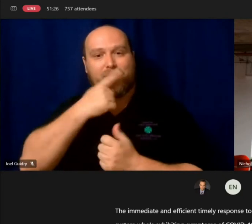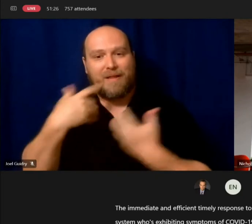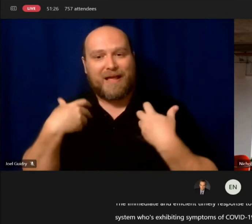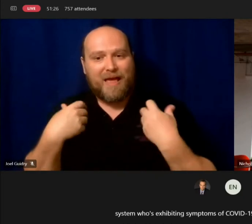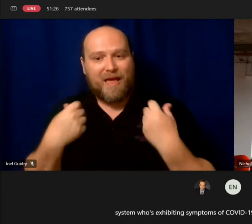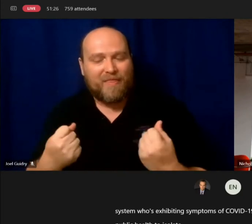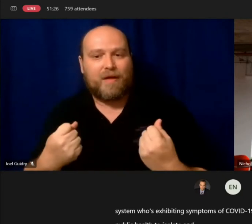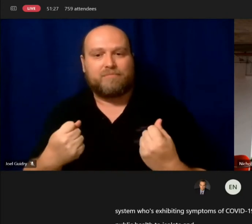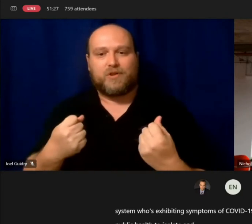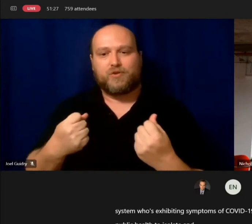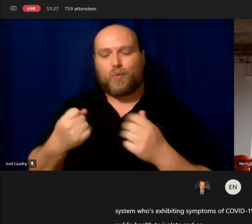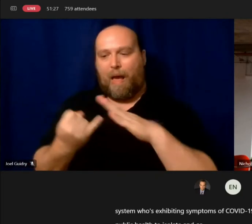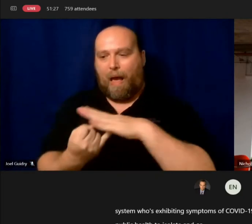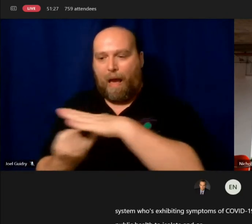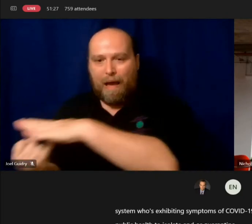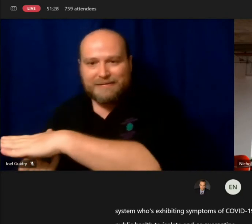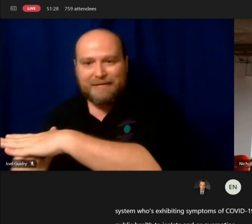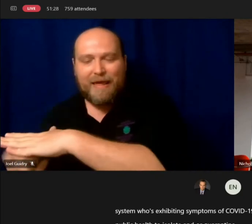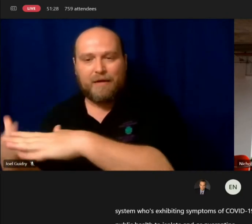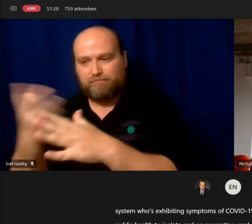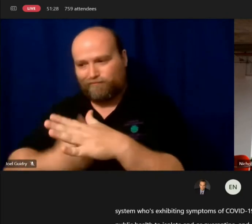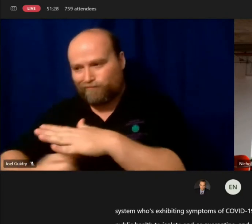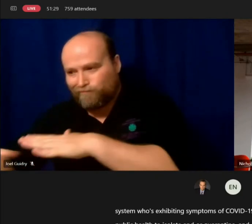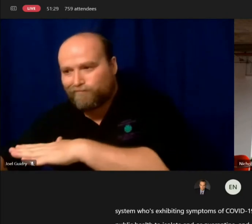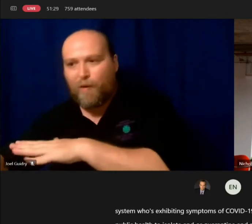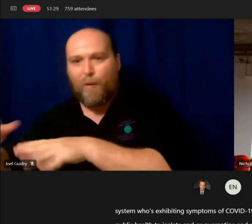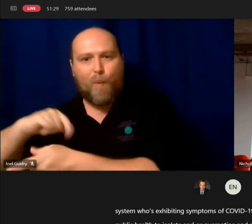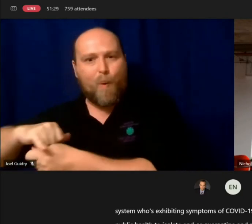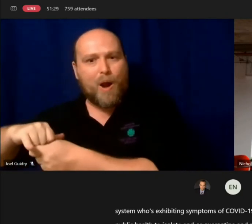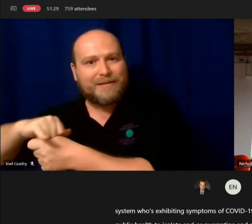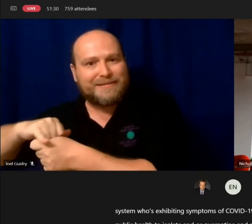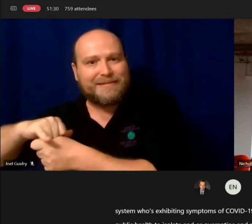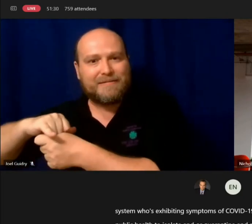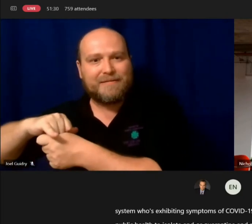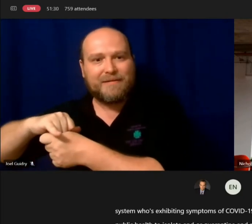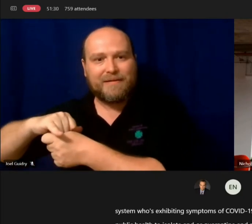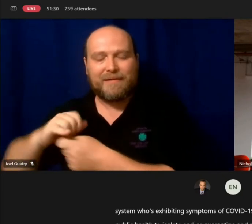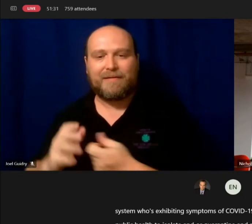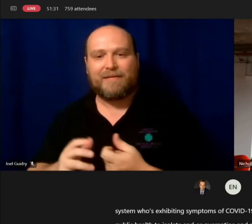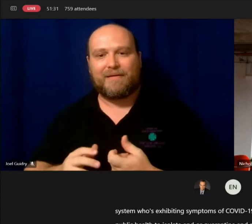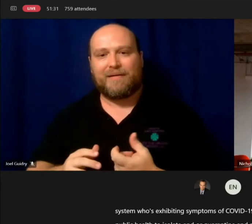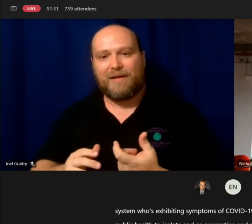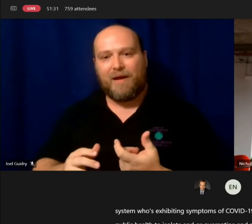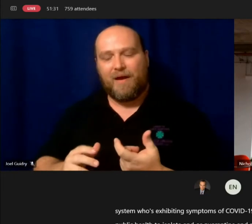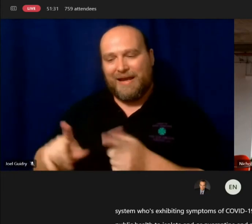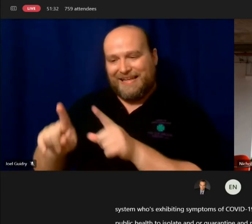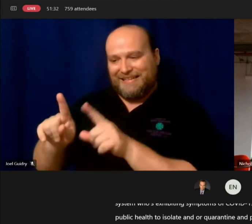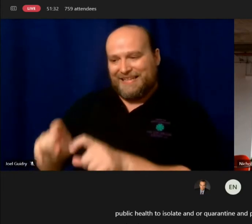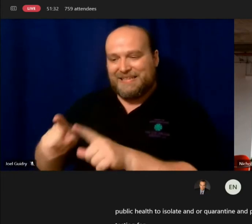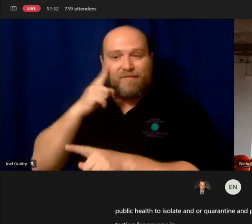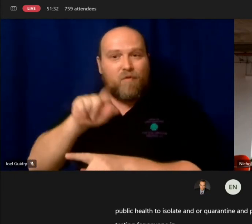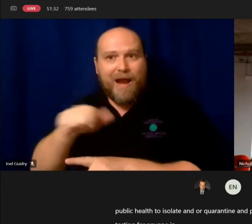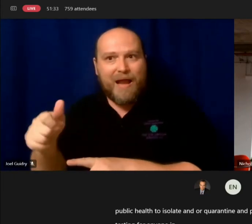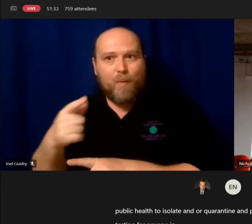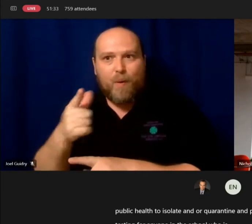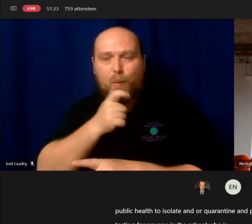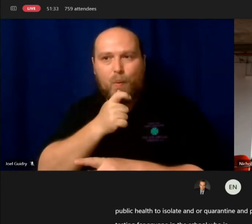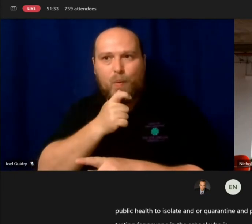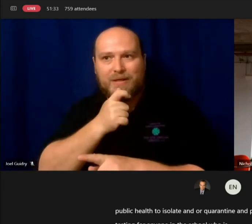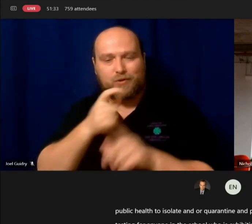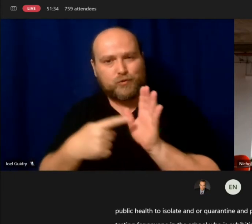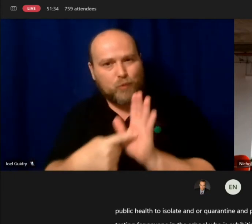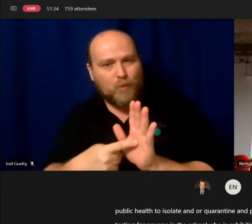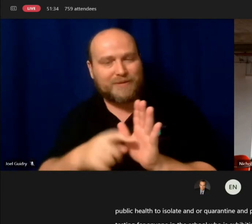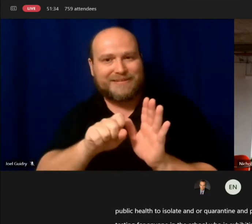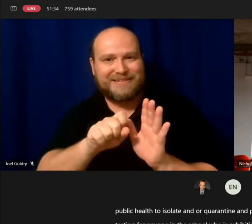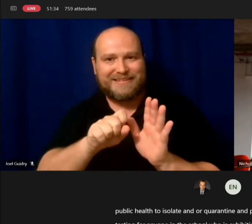provide information and now testing for anyone in the school who is exhibiting and wants diagnostic testing.